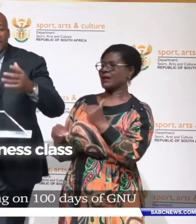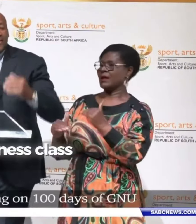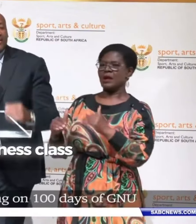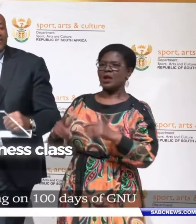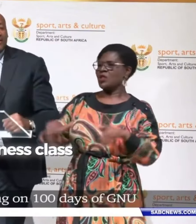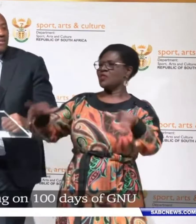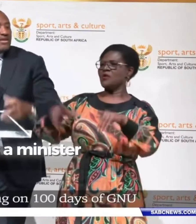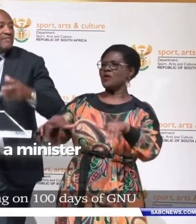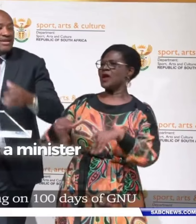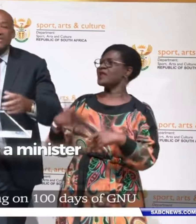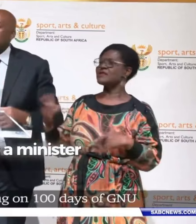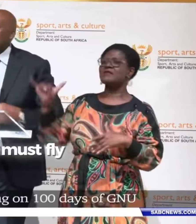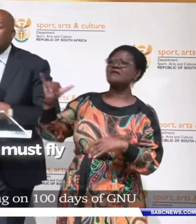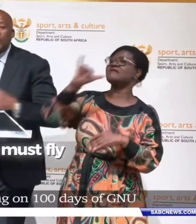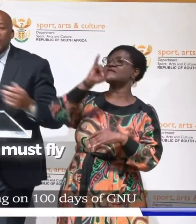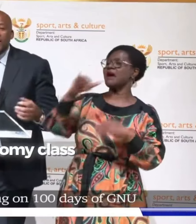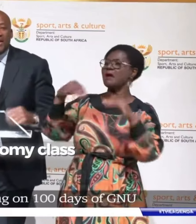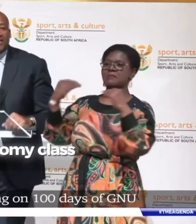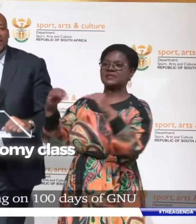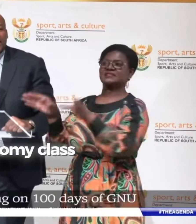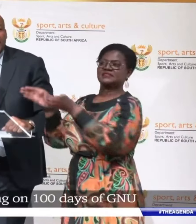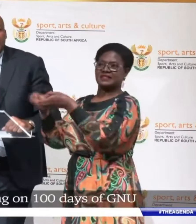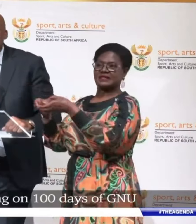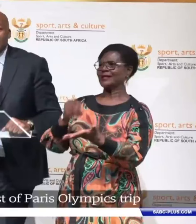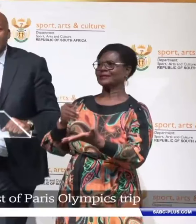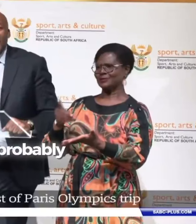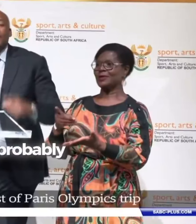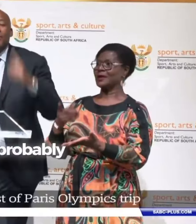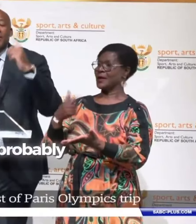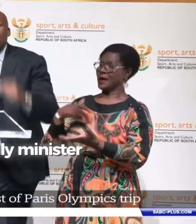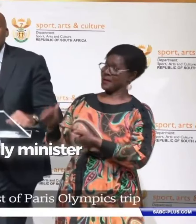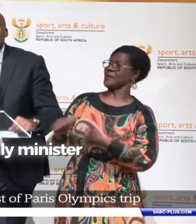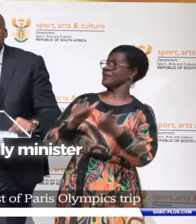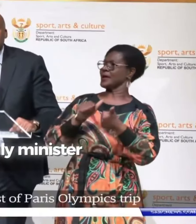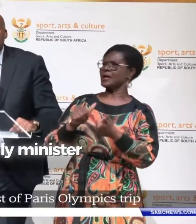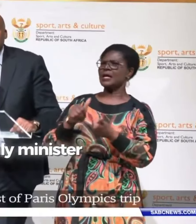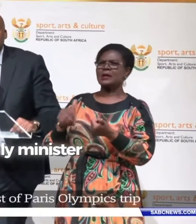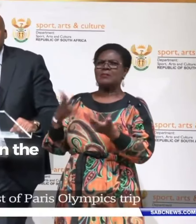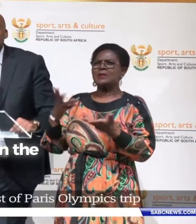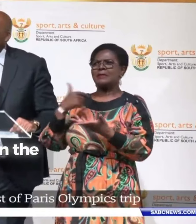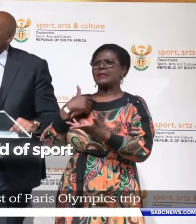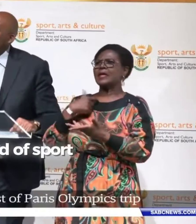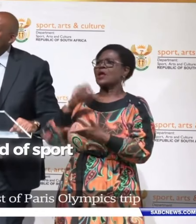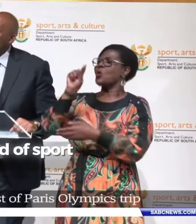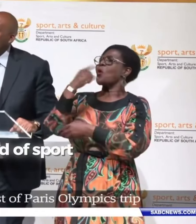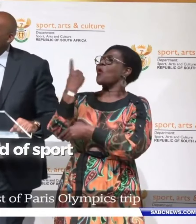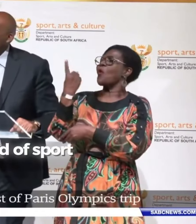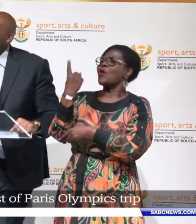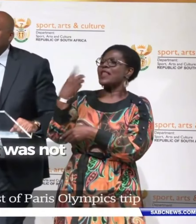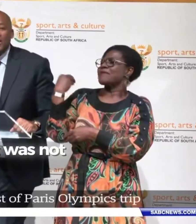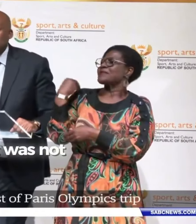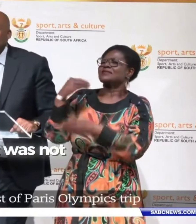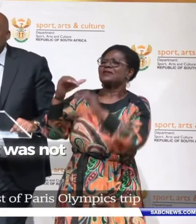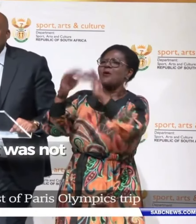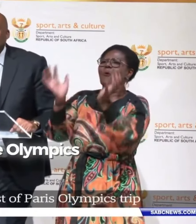like business class. But as a minister, you must fly economy class. Minister Mckenzie is now taking matters into his own hands,